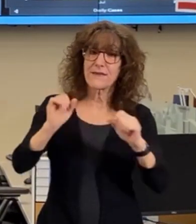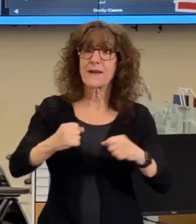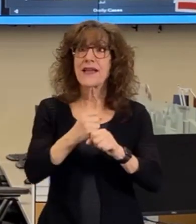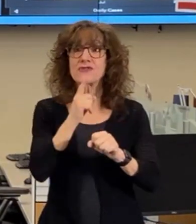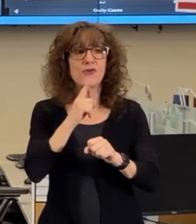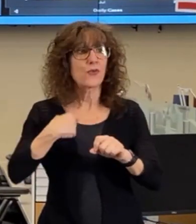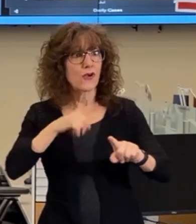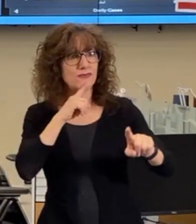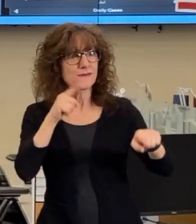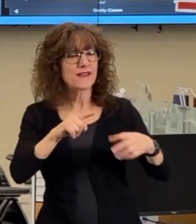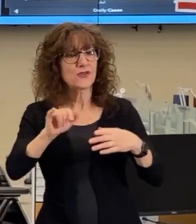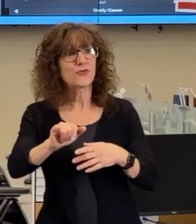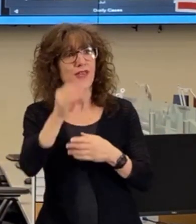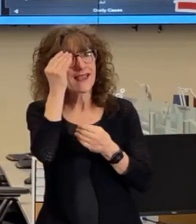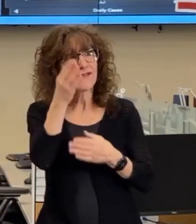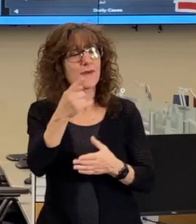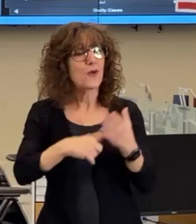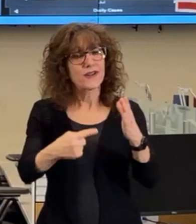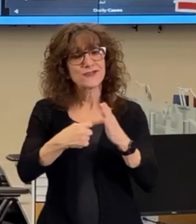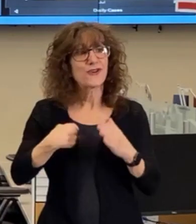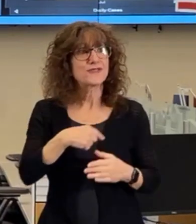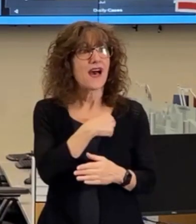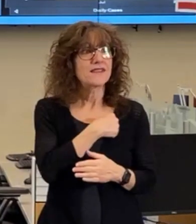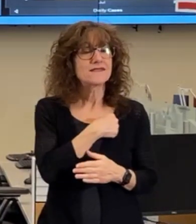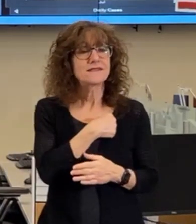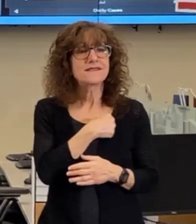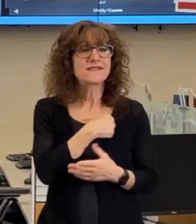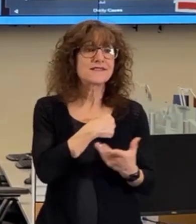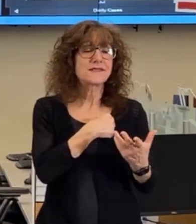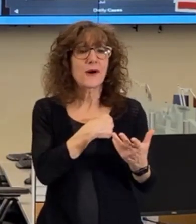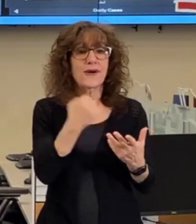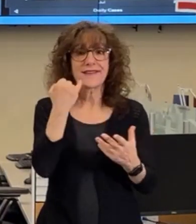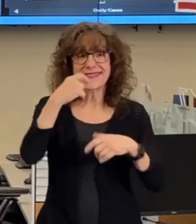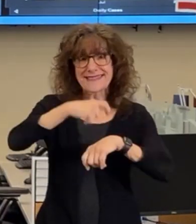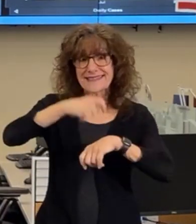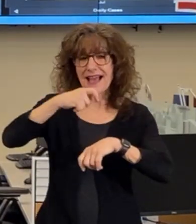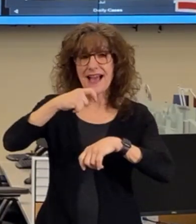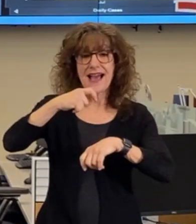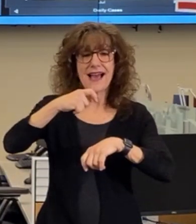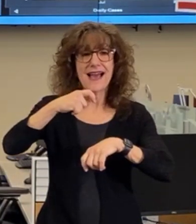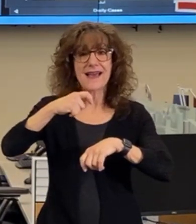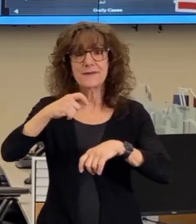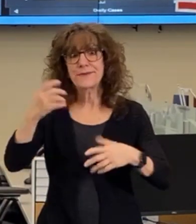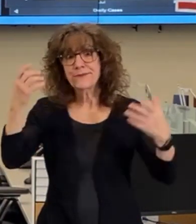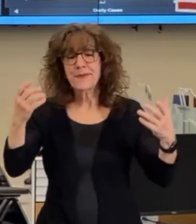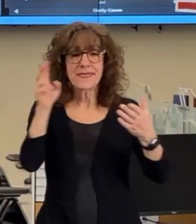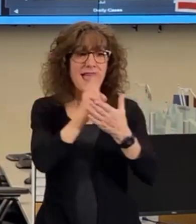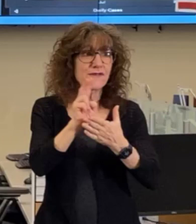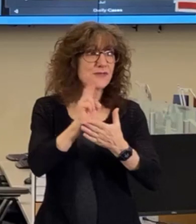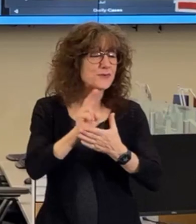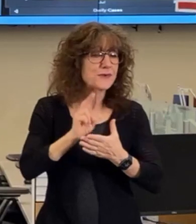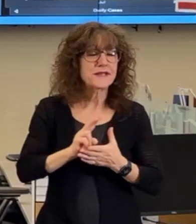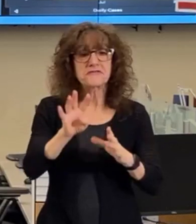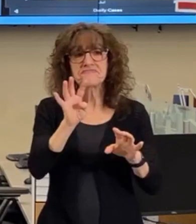sure that we're responding to that data and what it shows us. So while there's a time frame that we like to see every a 2 week